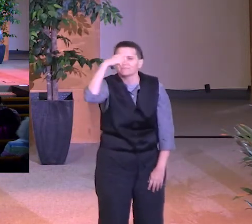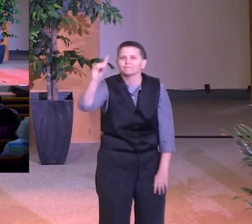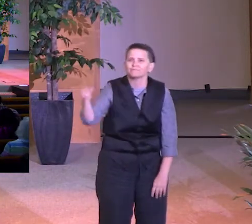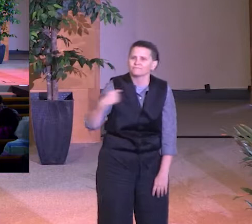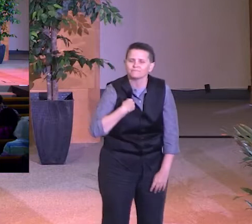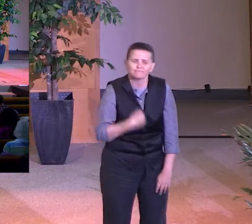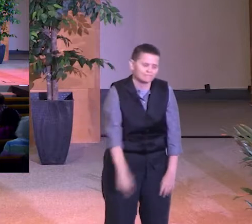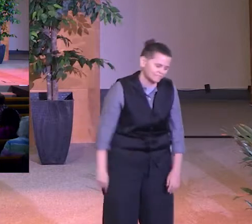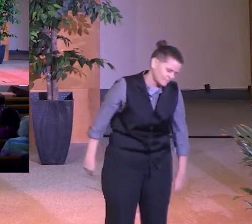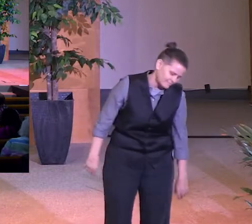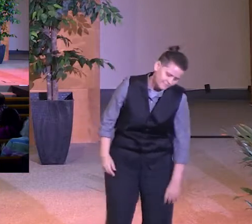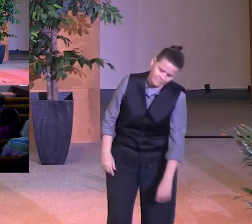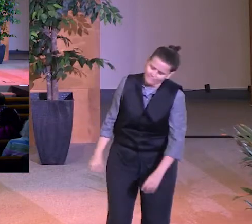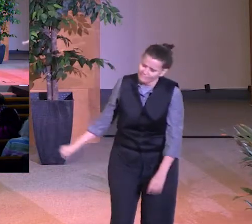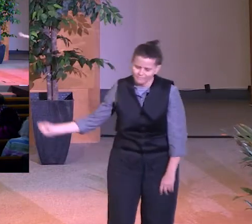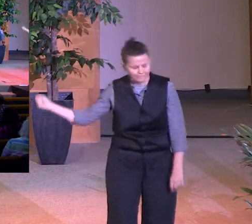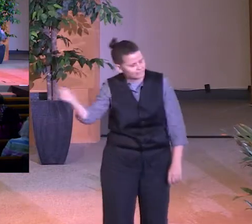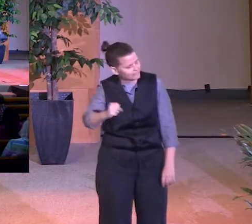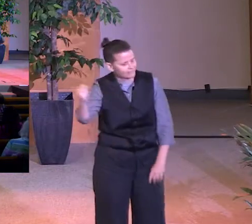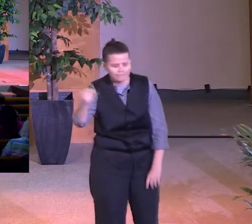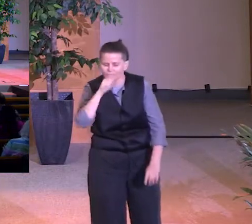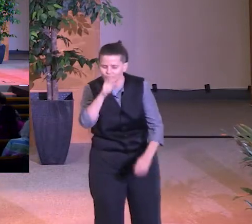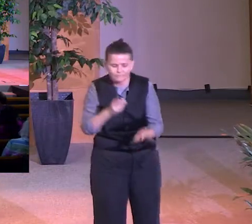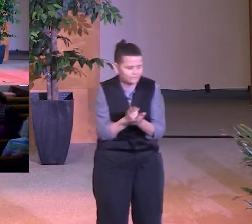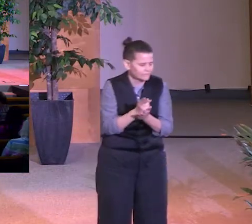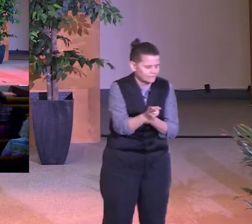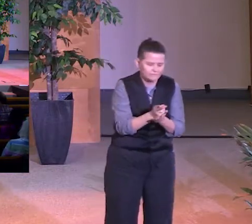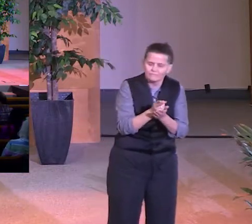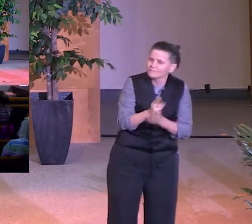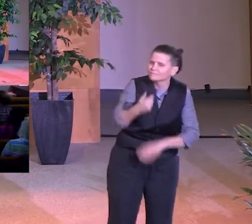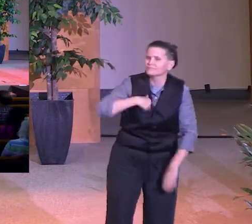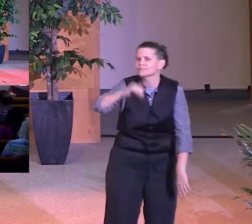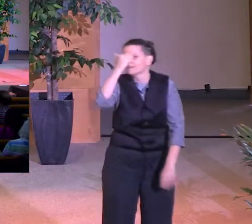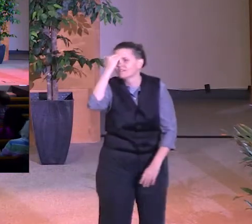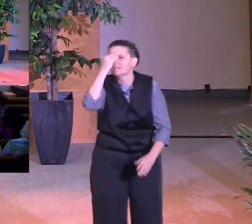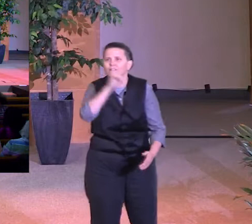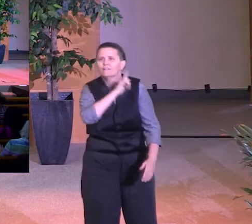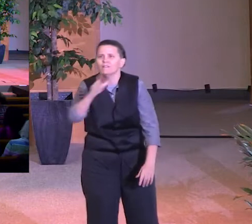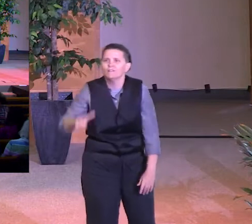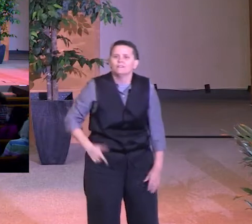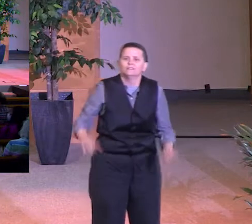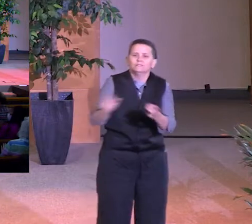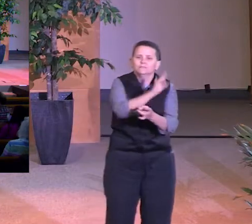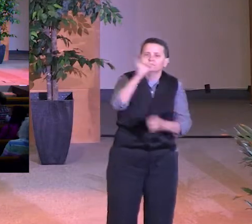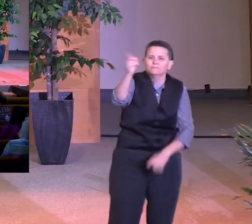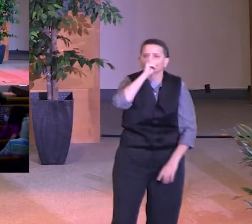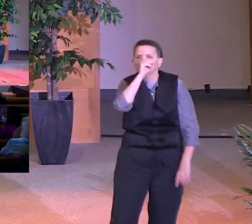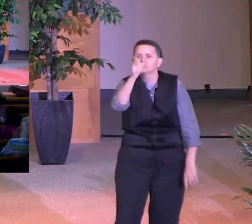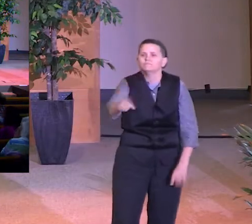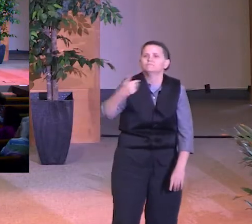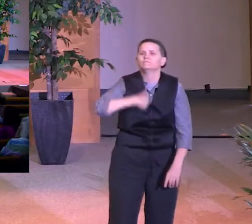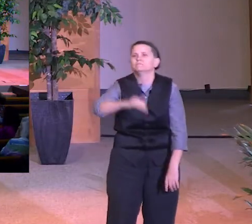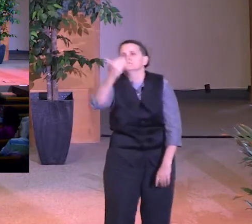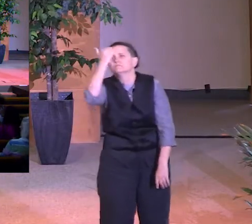real to me. I'm telling the truth. I know the Lord is real to me. Spirit is real. Hey. I